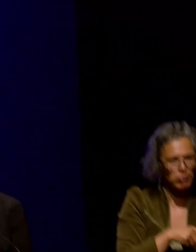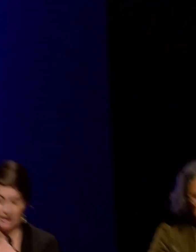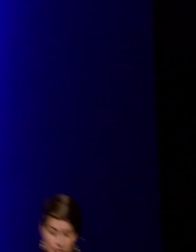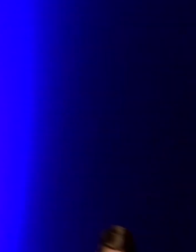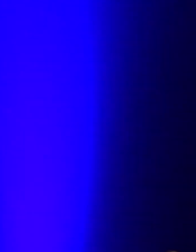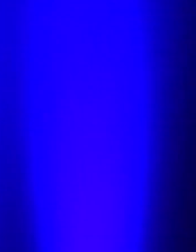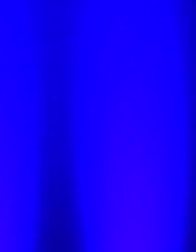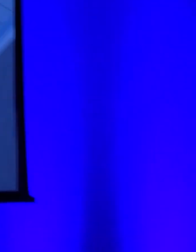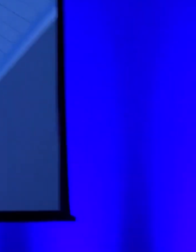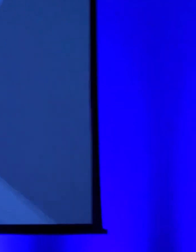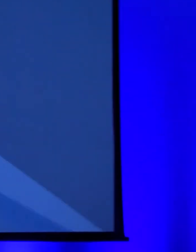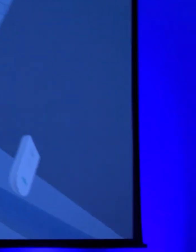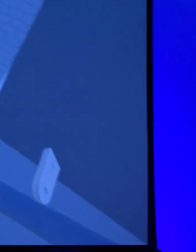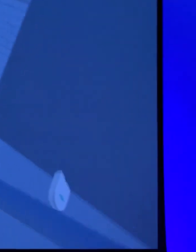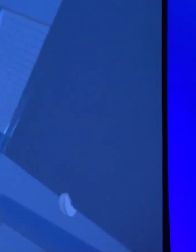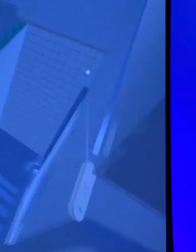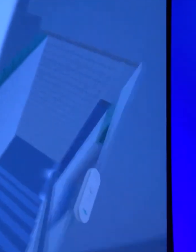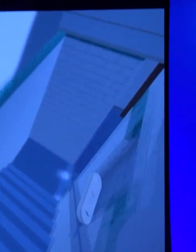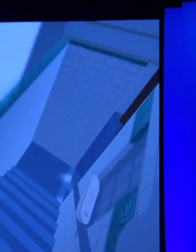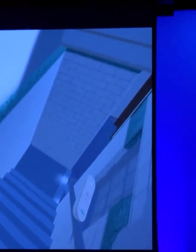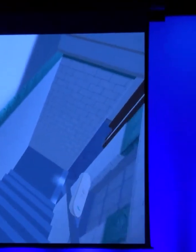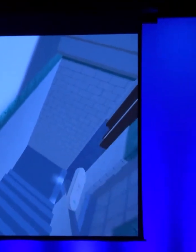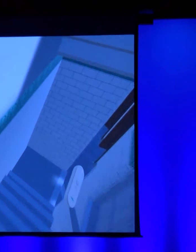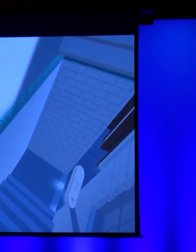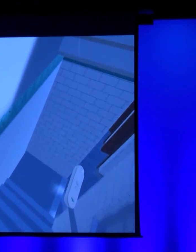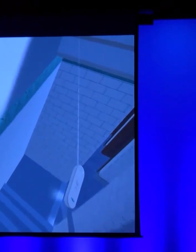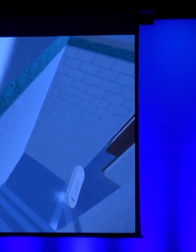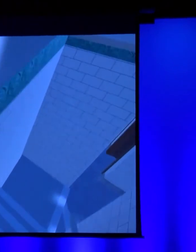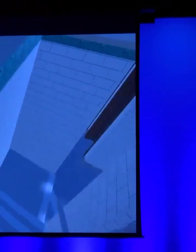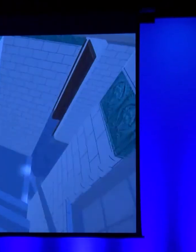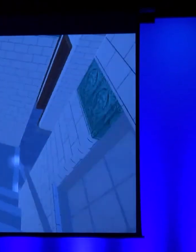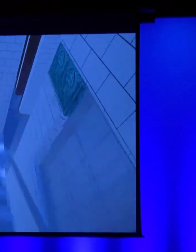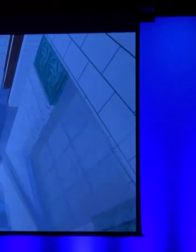bit of colour and greenery and has incorporated some of the tile design from the other one.